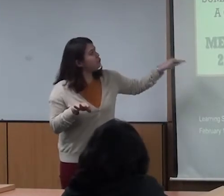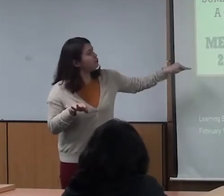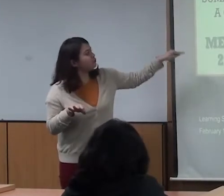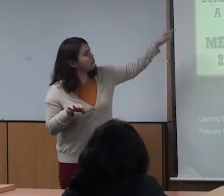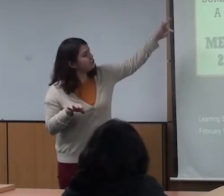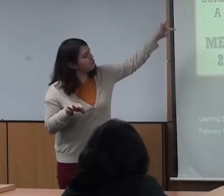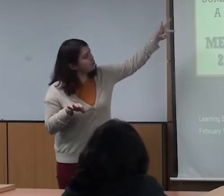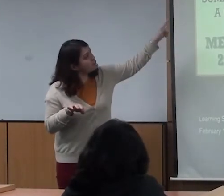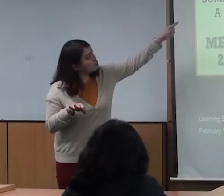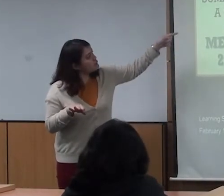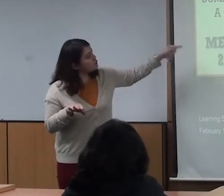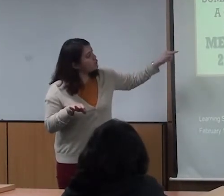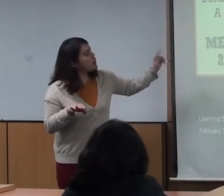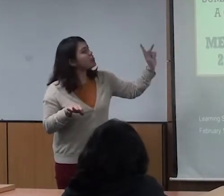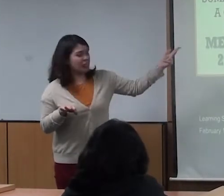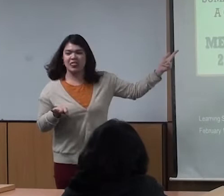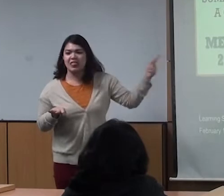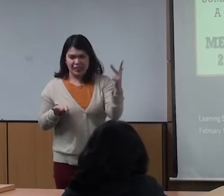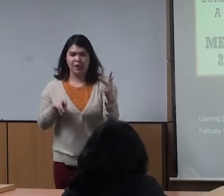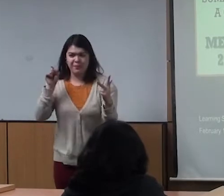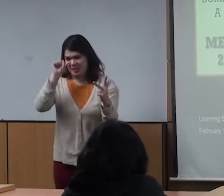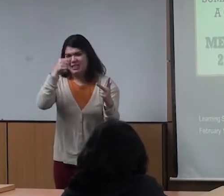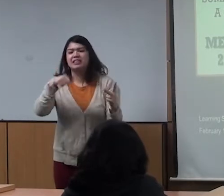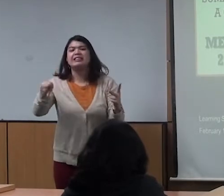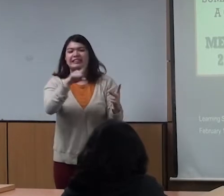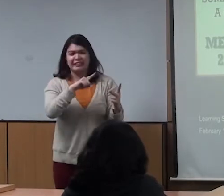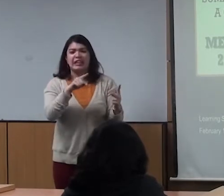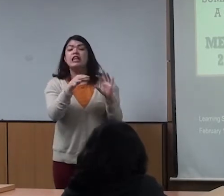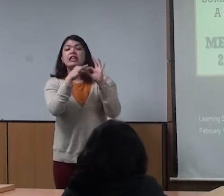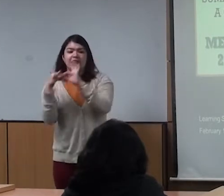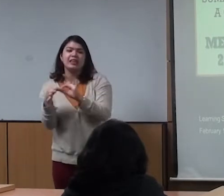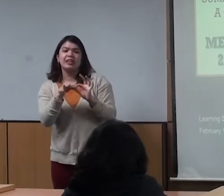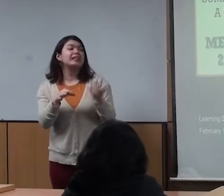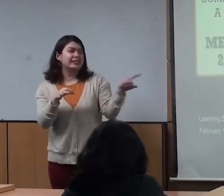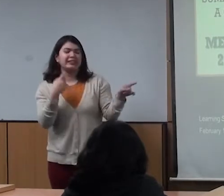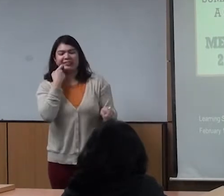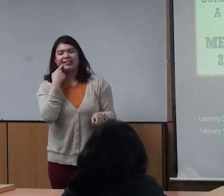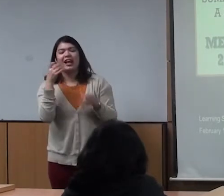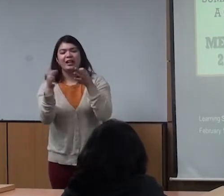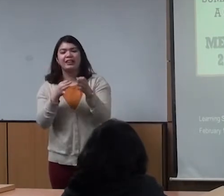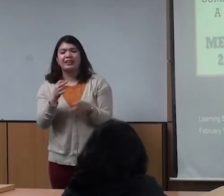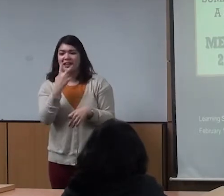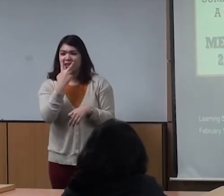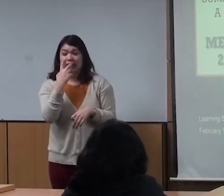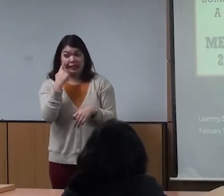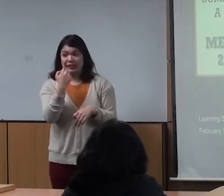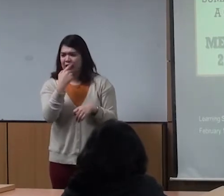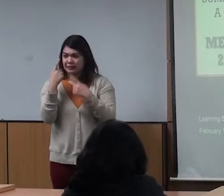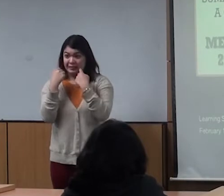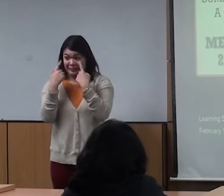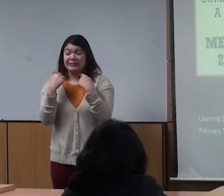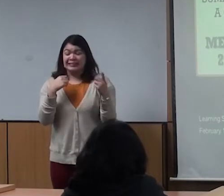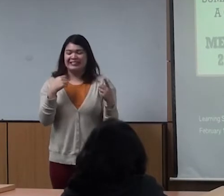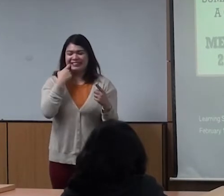students, 21st century skills. So this is somehow related to what Rizal shared a